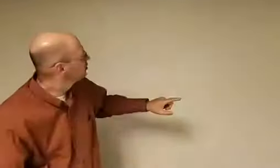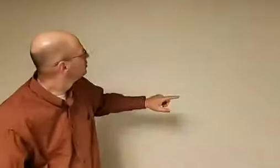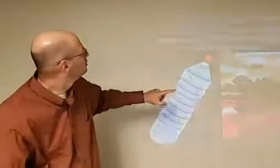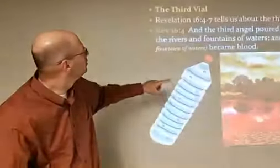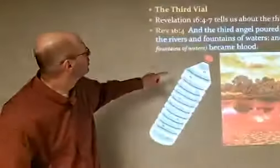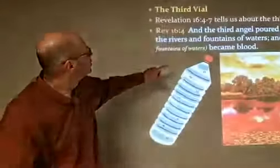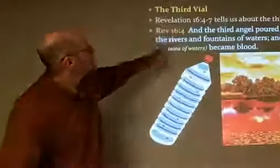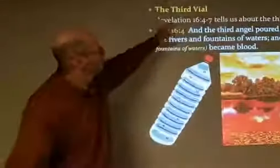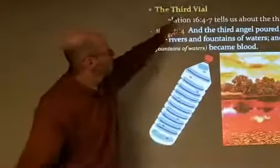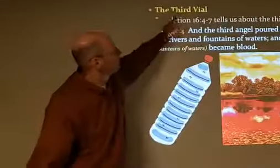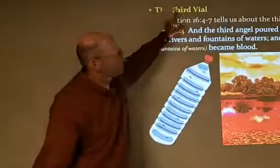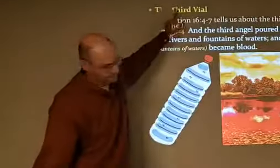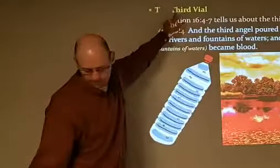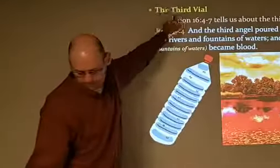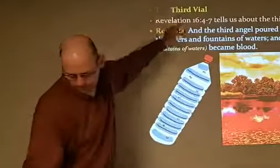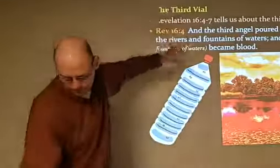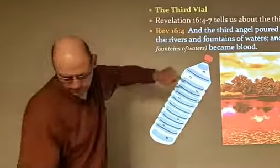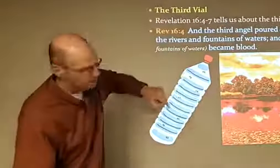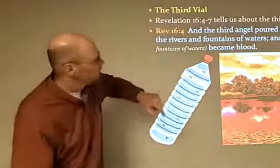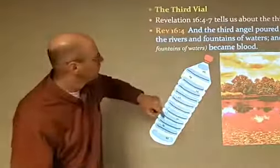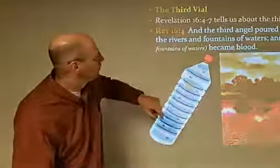Let me check something. Yeah, that's the third vial.